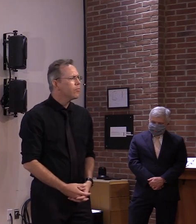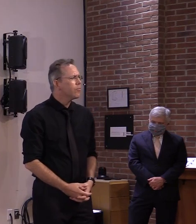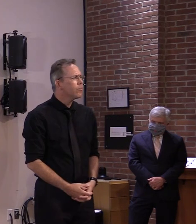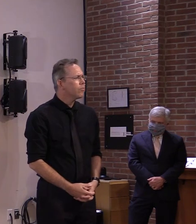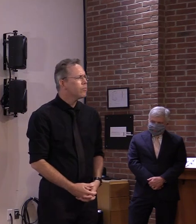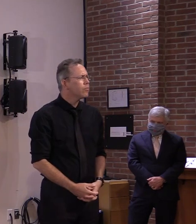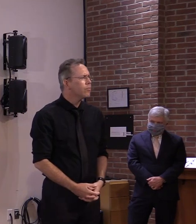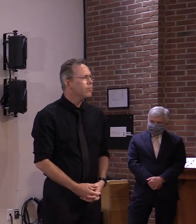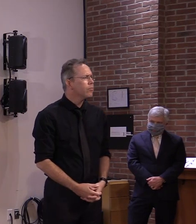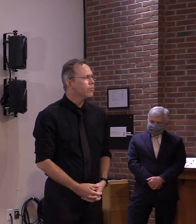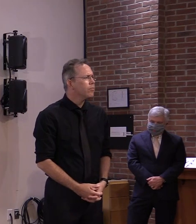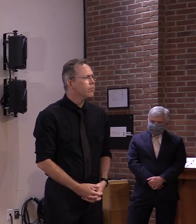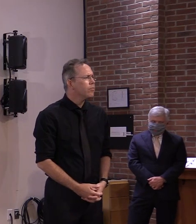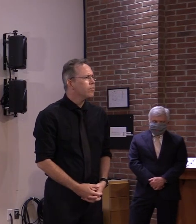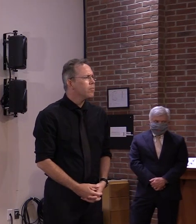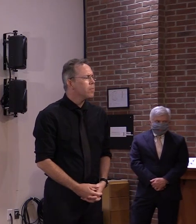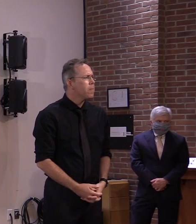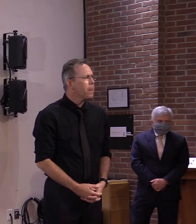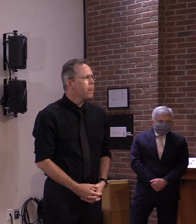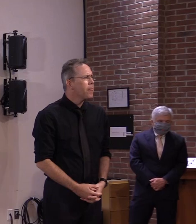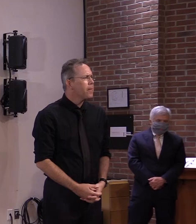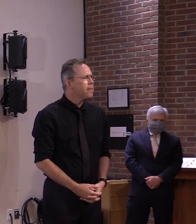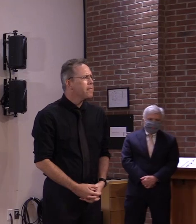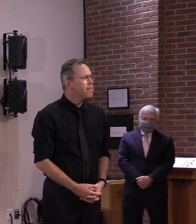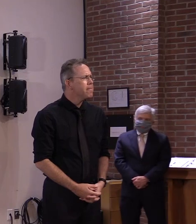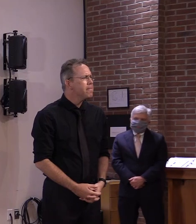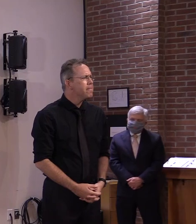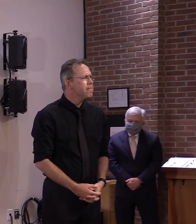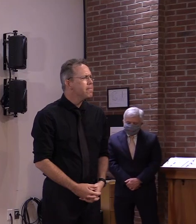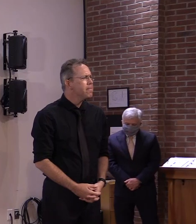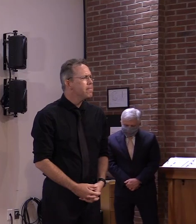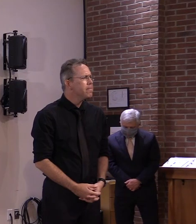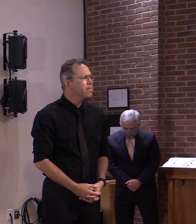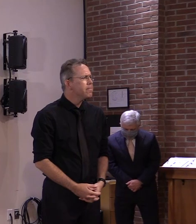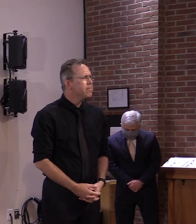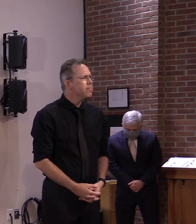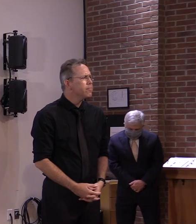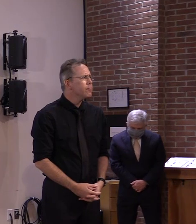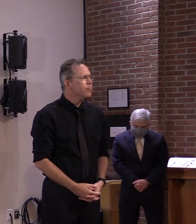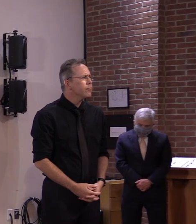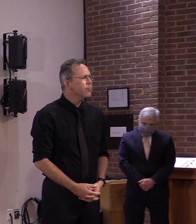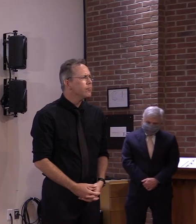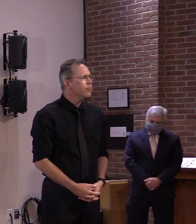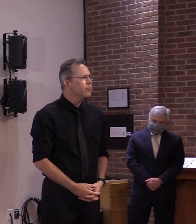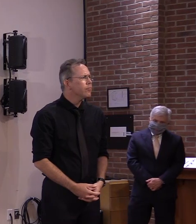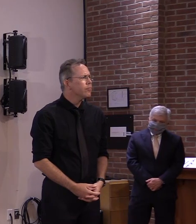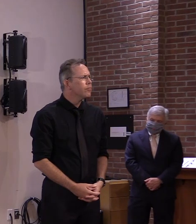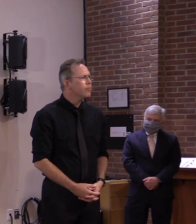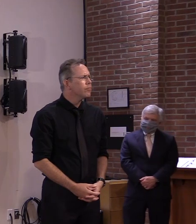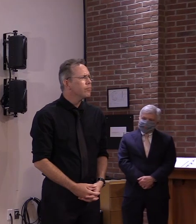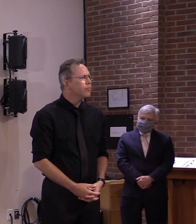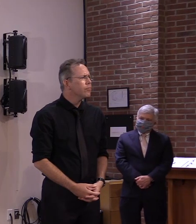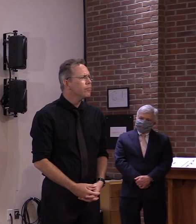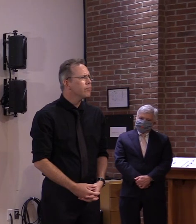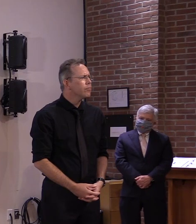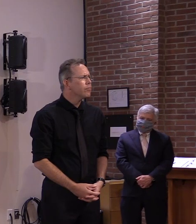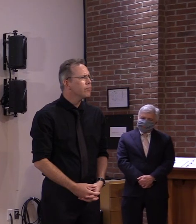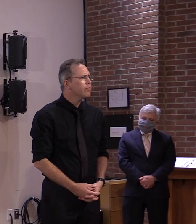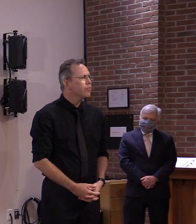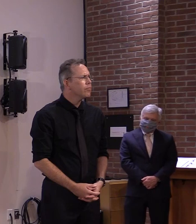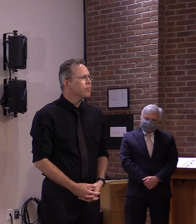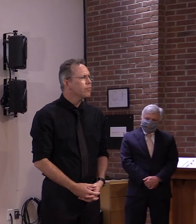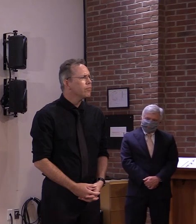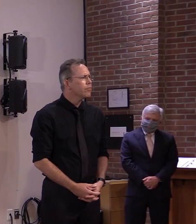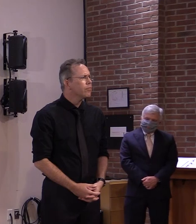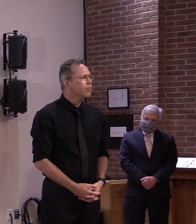In short, we've gotten the response from your office that you're looking for the number of employed employees, the number